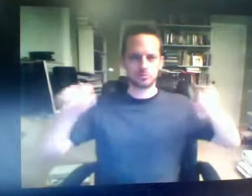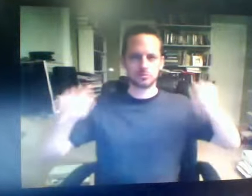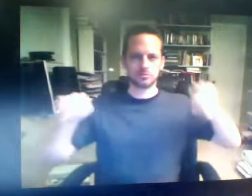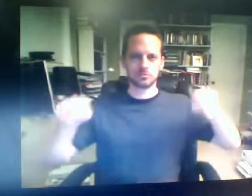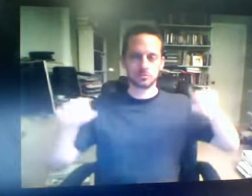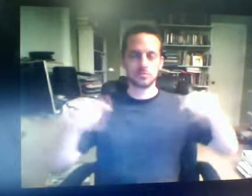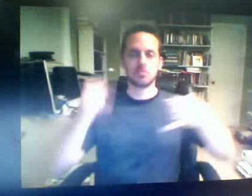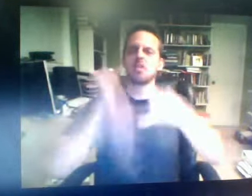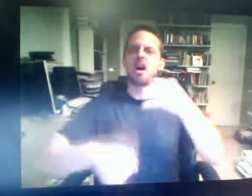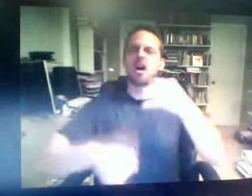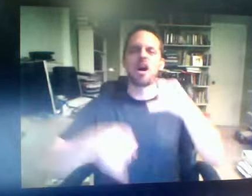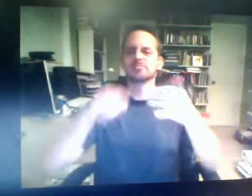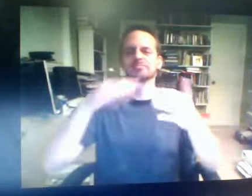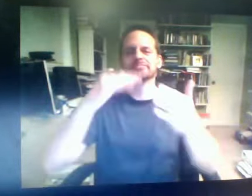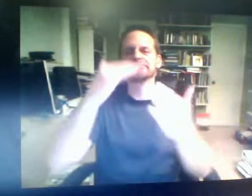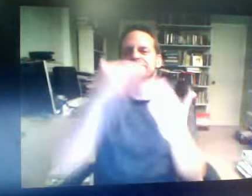Now, which of these two do you think?